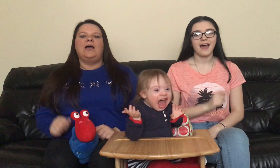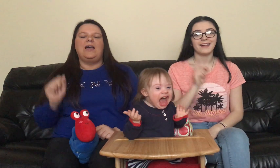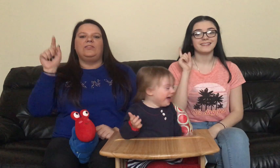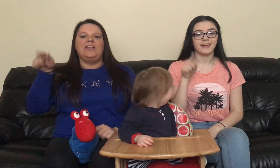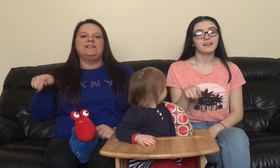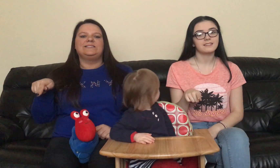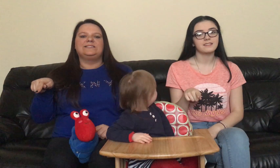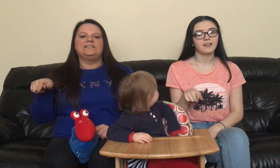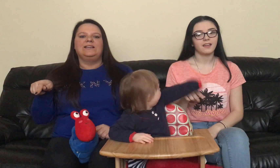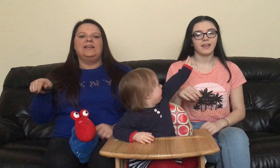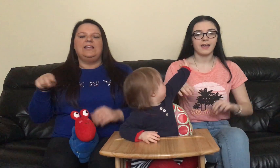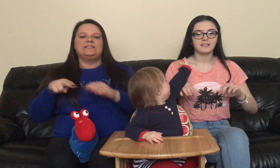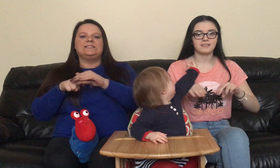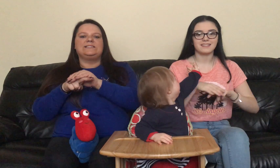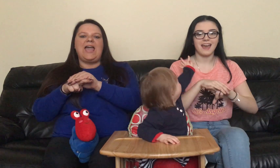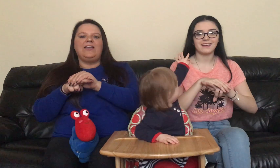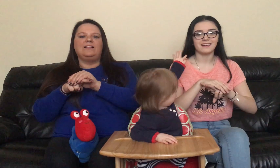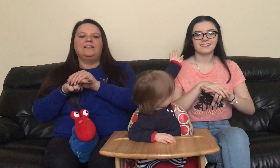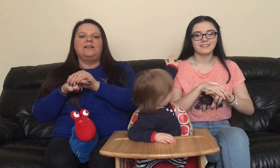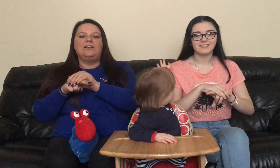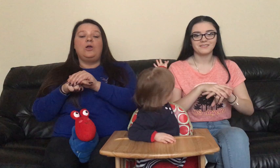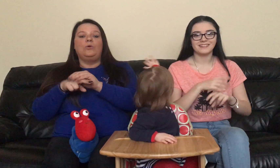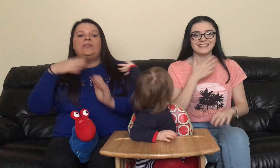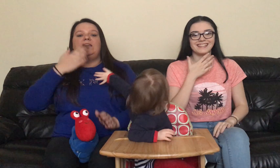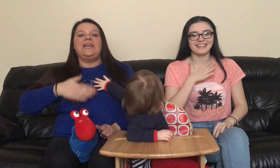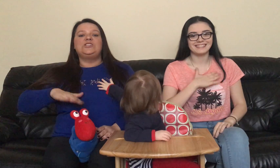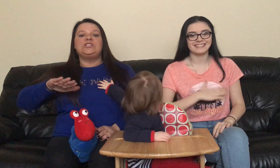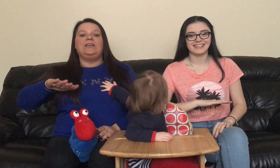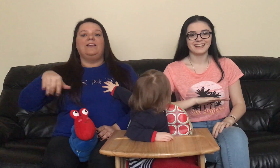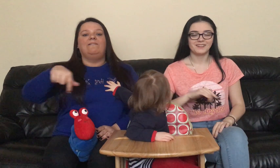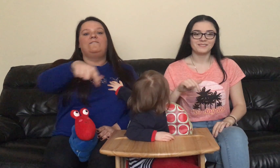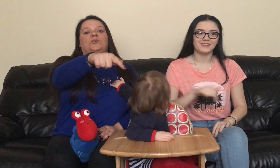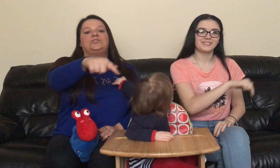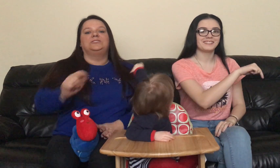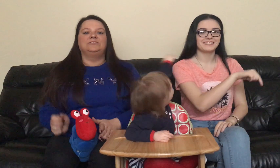And this is a snail with an itchy foot.